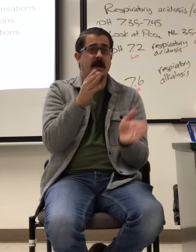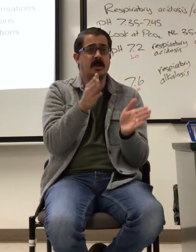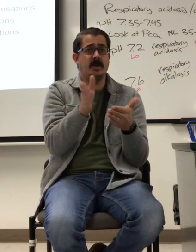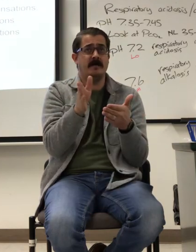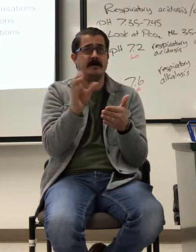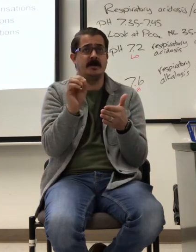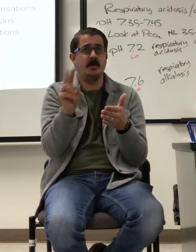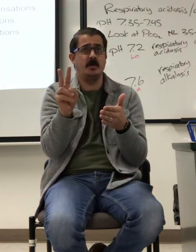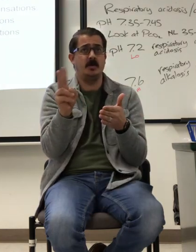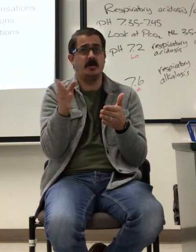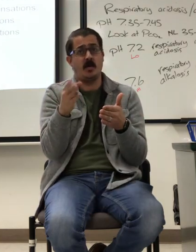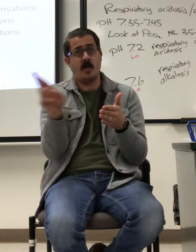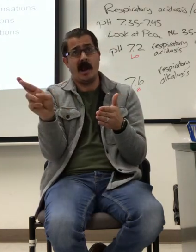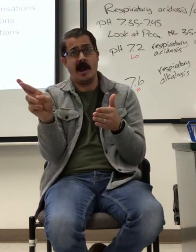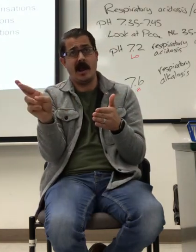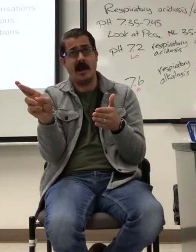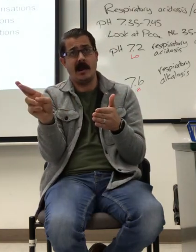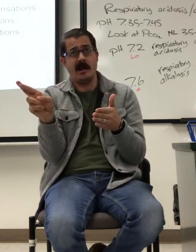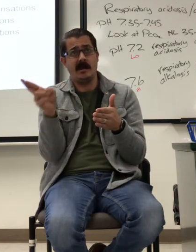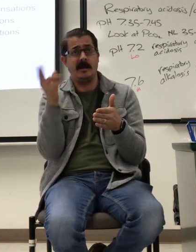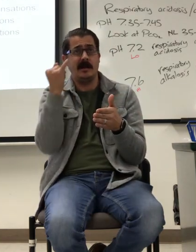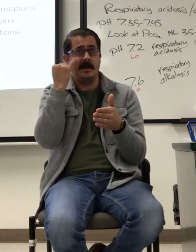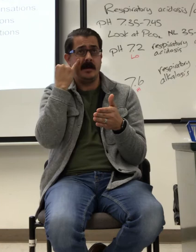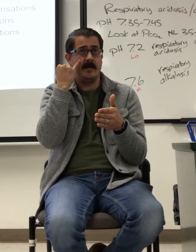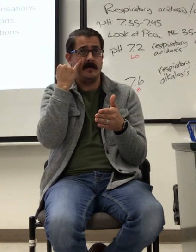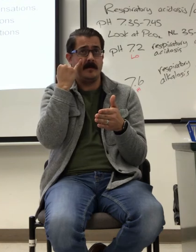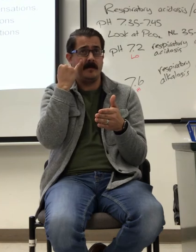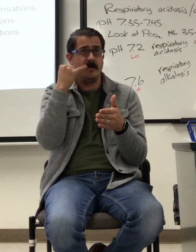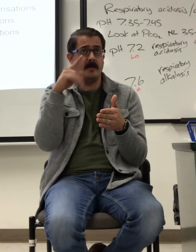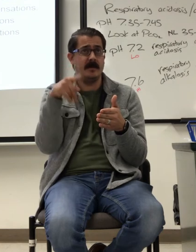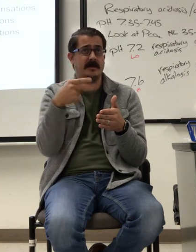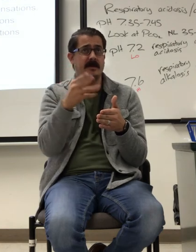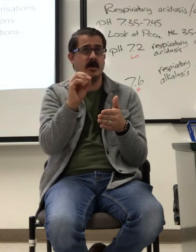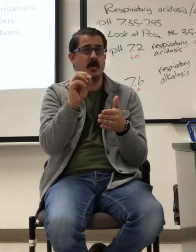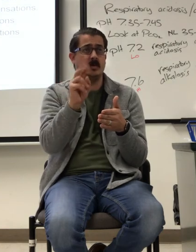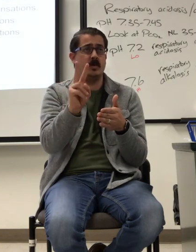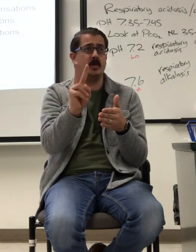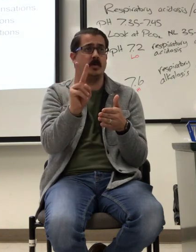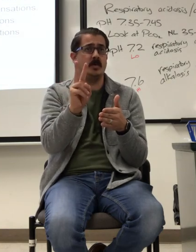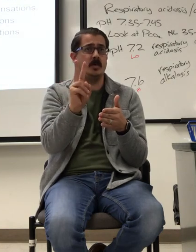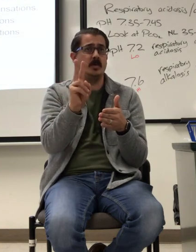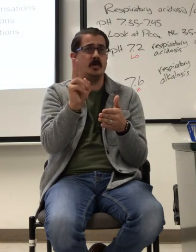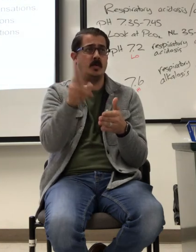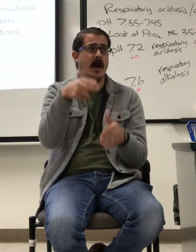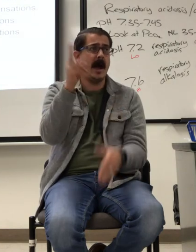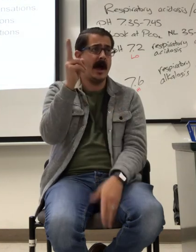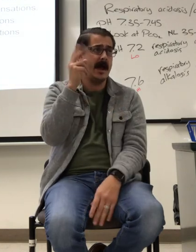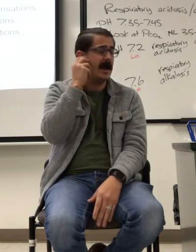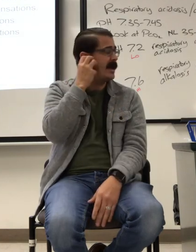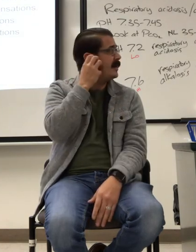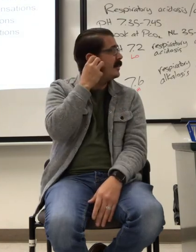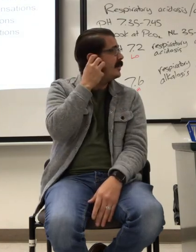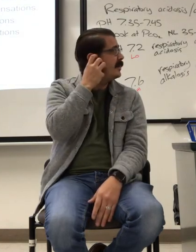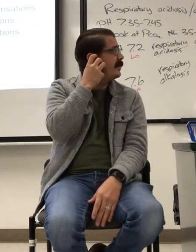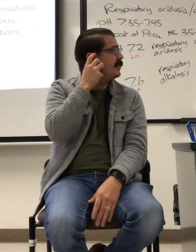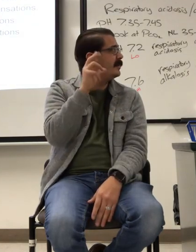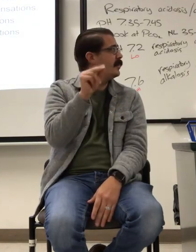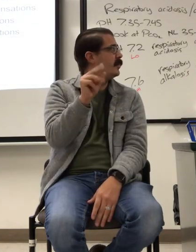CO2 plus H2O to the right if the PCO2 is too high?